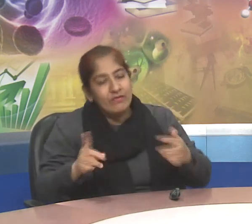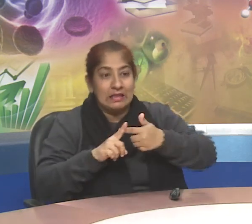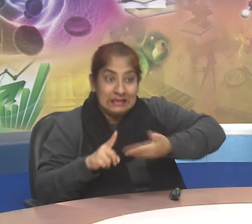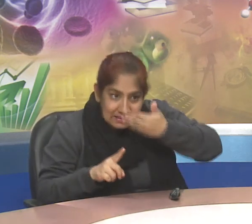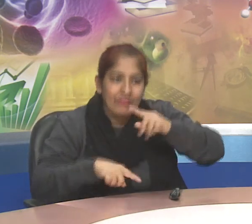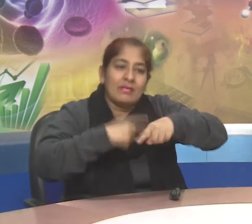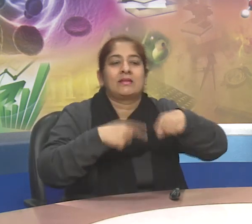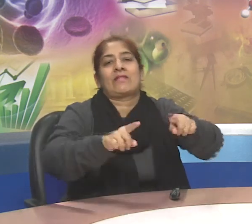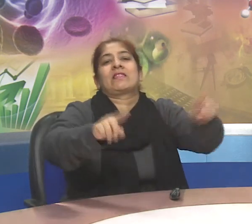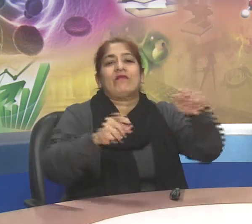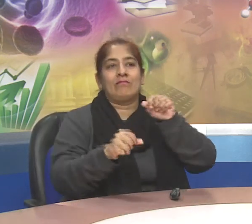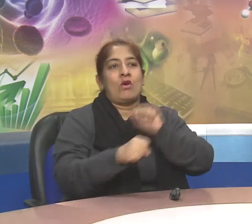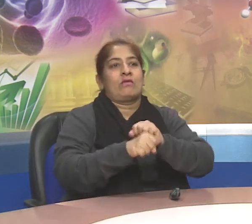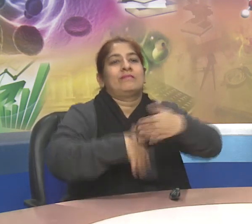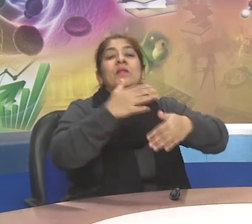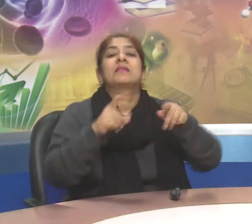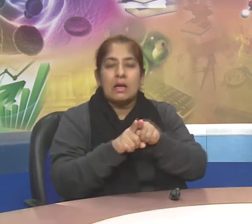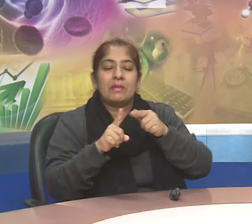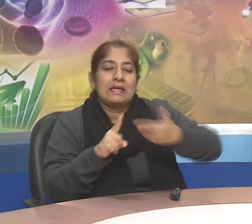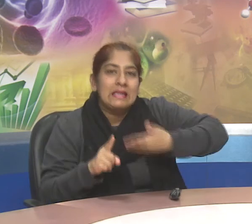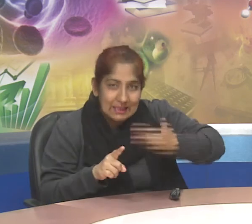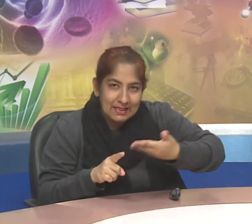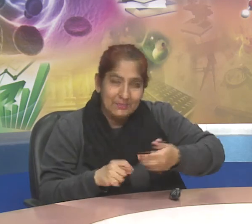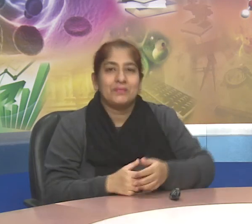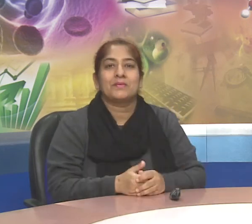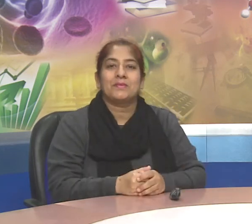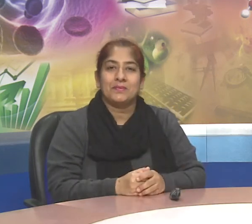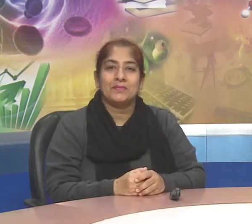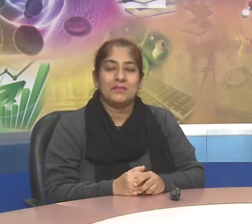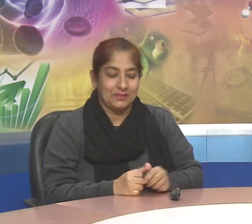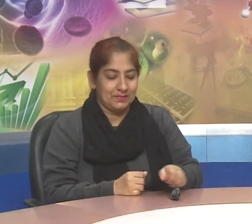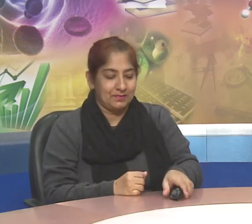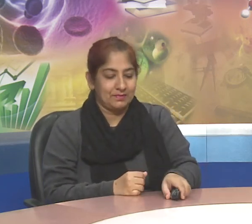training for a students, and any type of training.